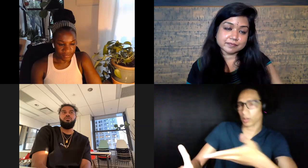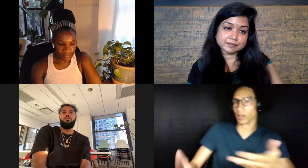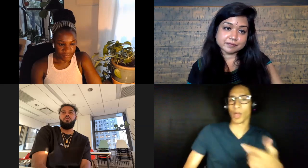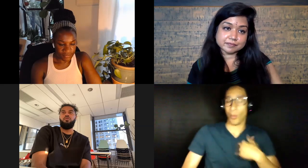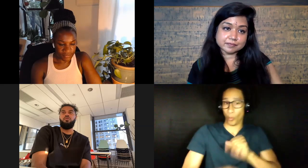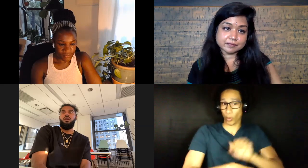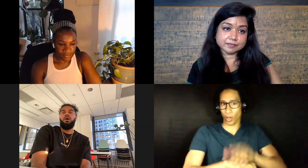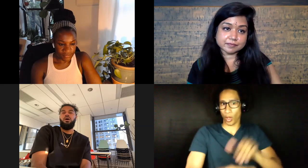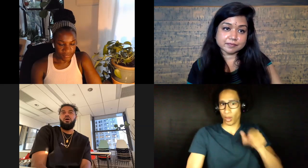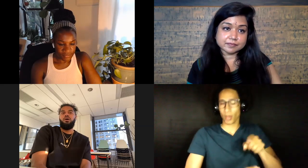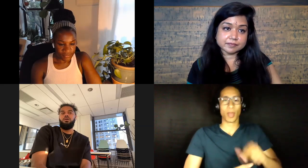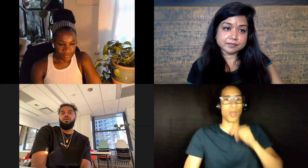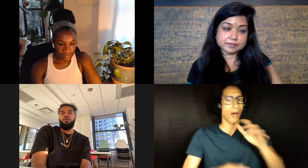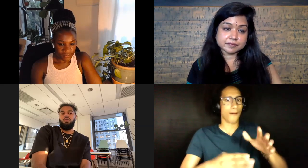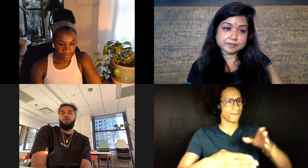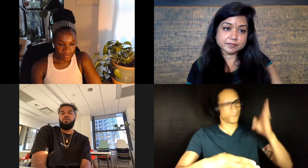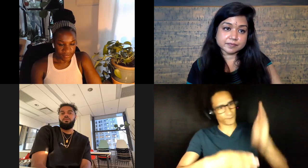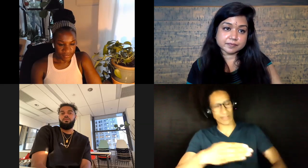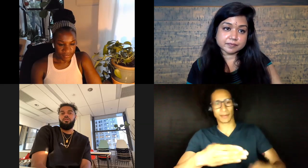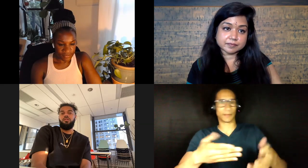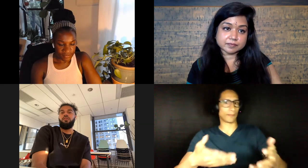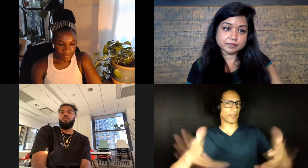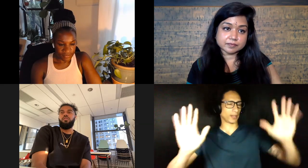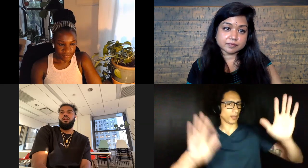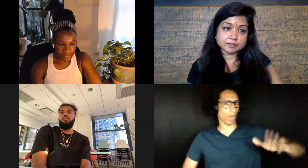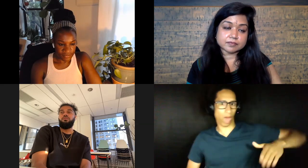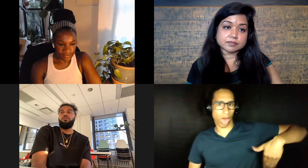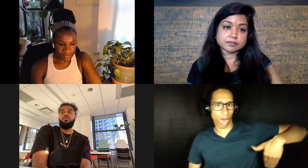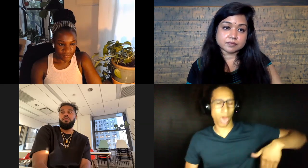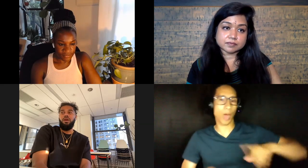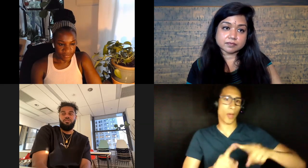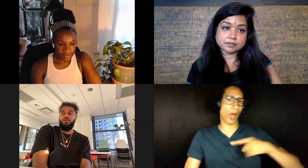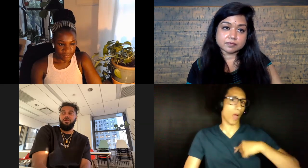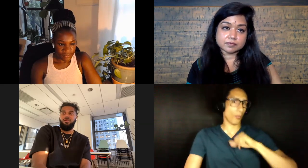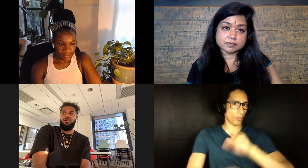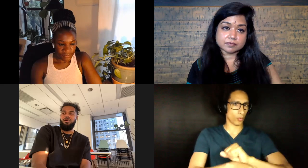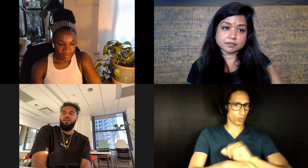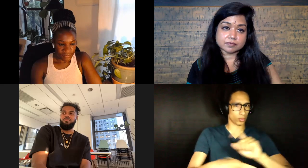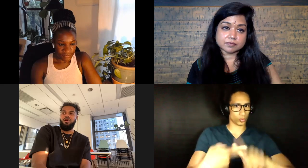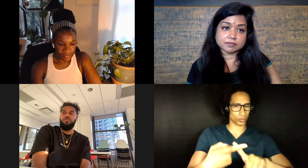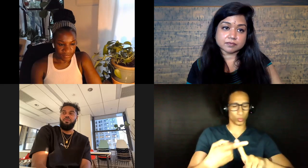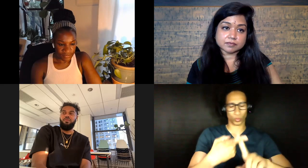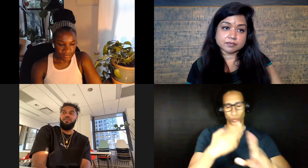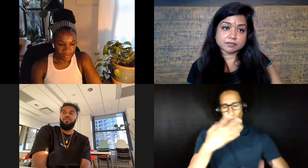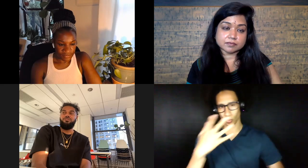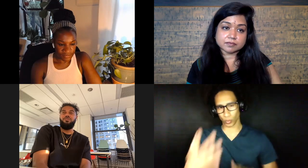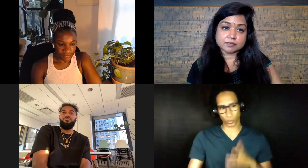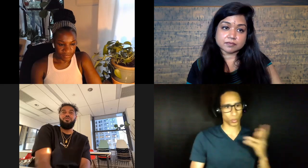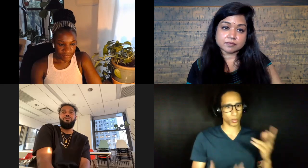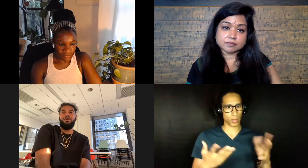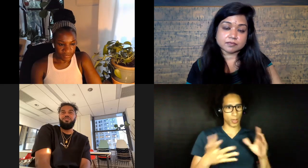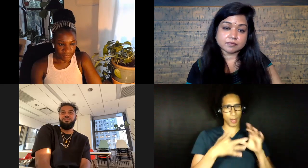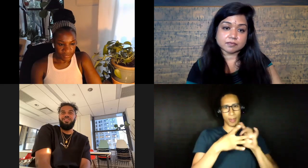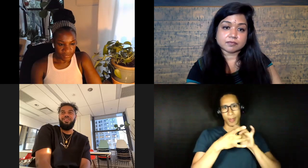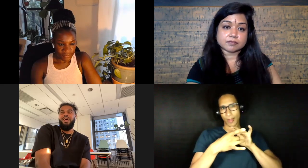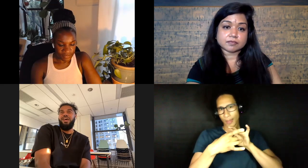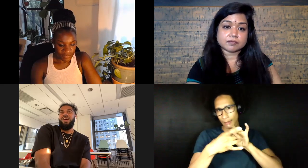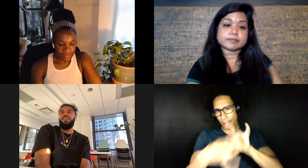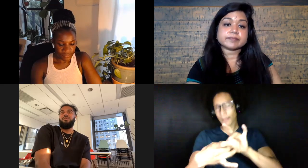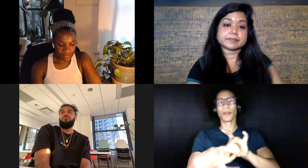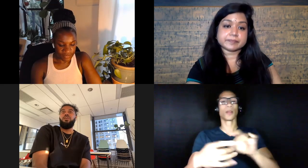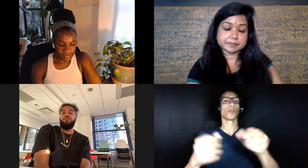really. Yeah, no. I would love to know what the ASL is for Wagwan, by the way. Oh yeah, that'd be Uh, fire. What